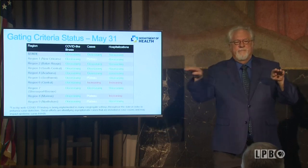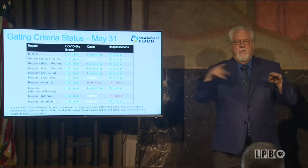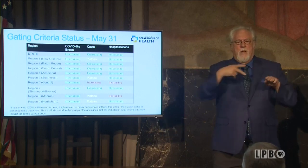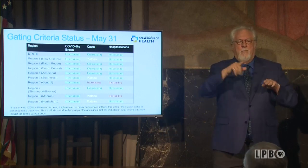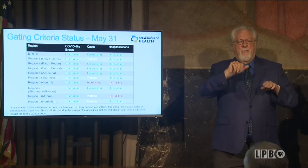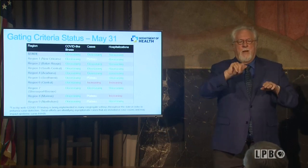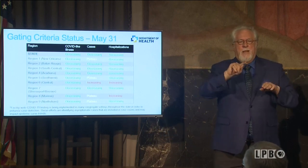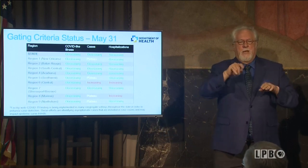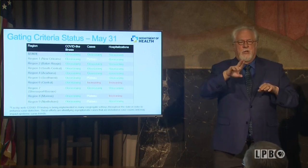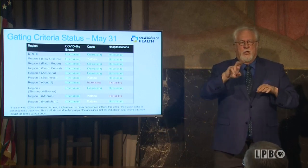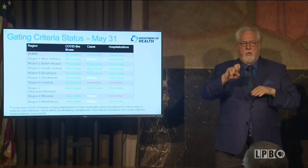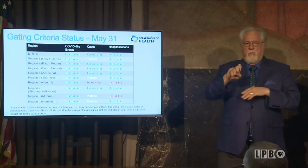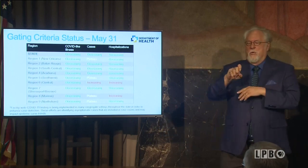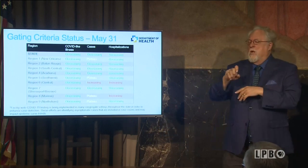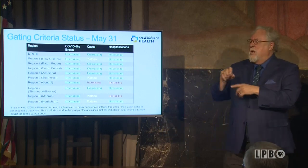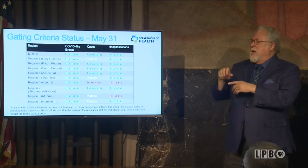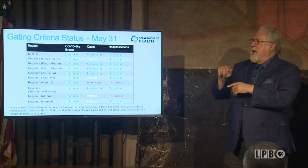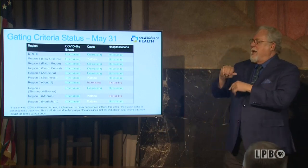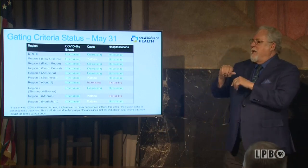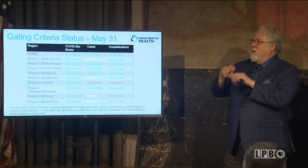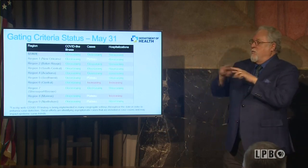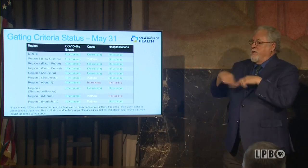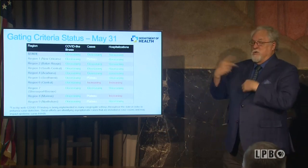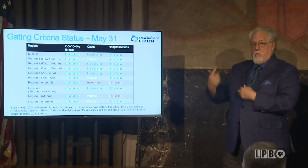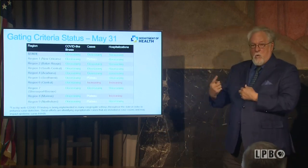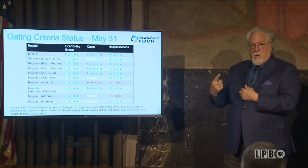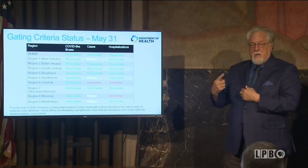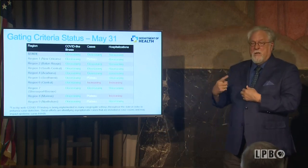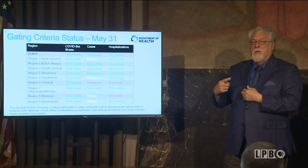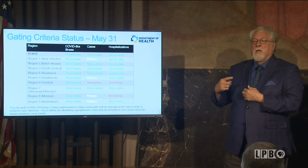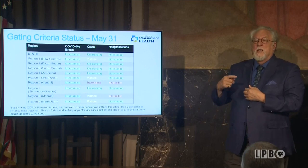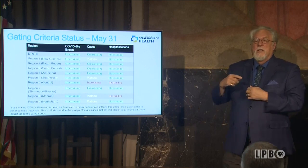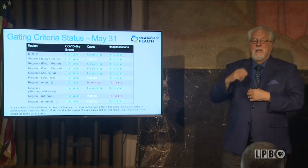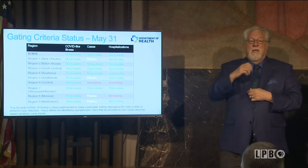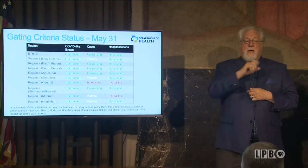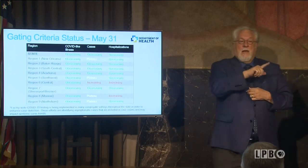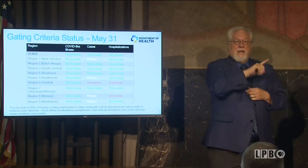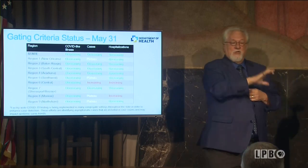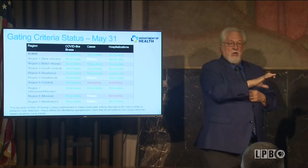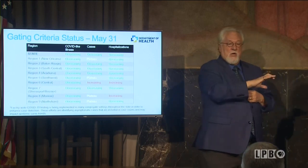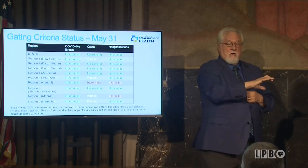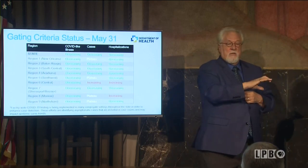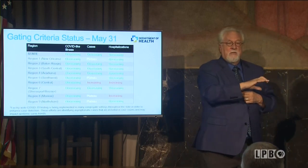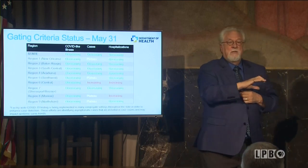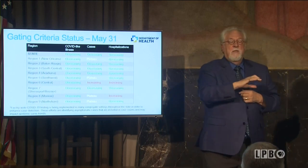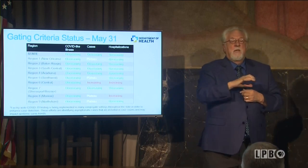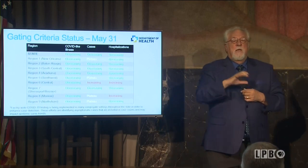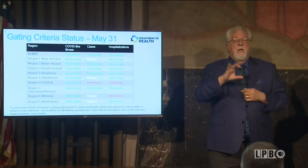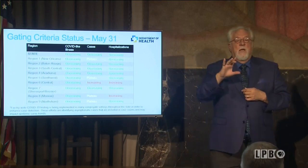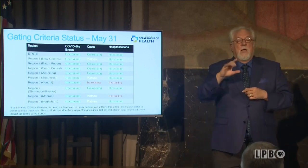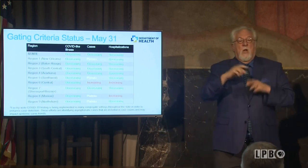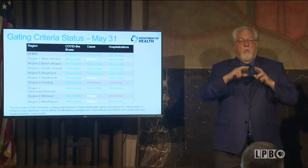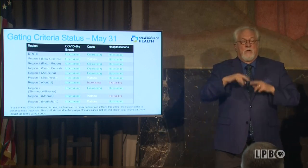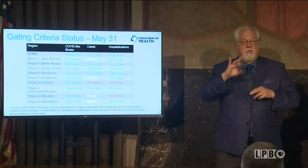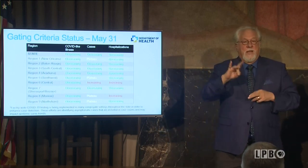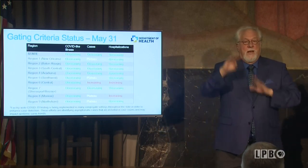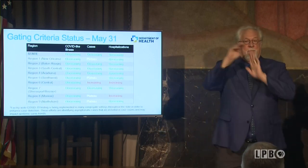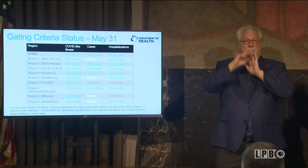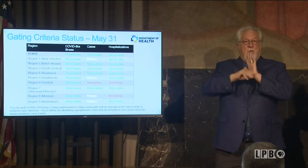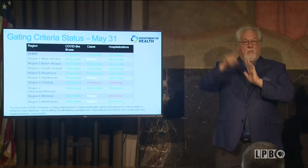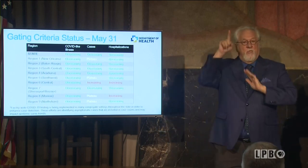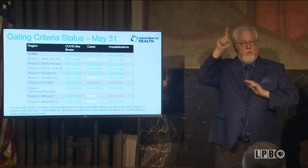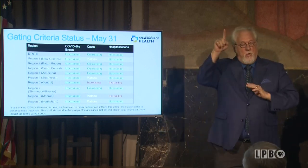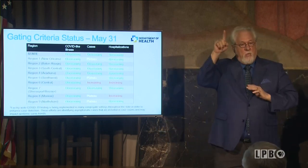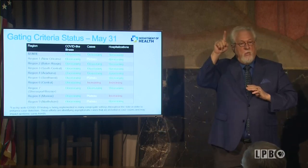areas. That's Region 1, the greater New Orleans area. Region 2, the southwest area around Lake Charles. Region 8, the Monroe and